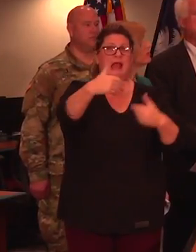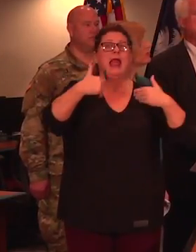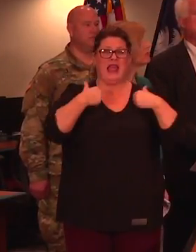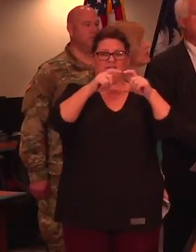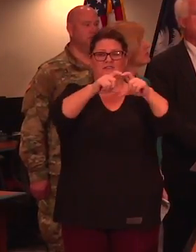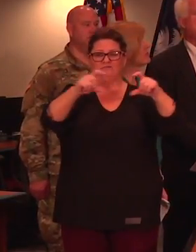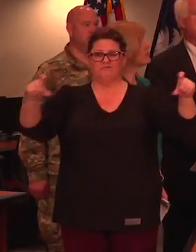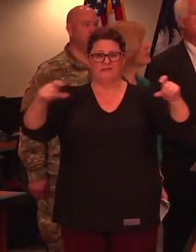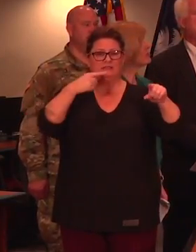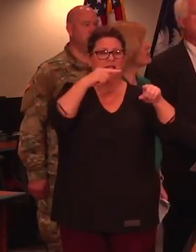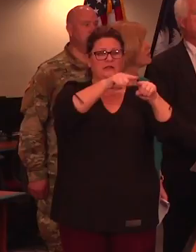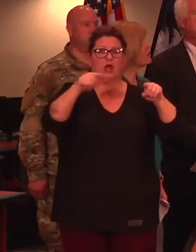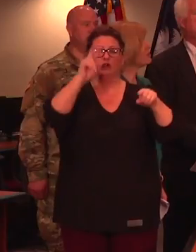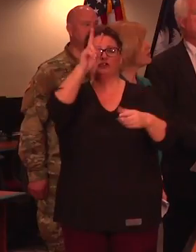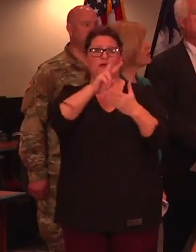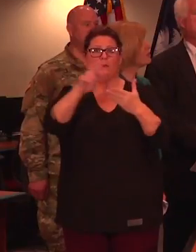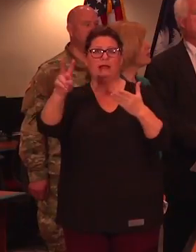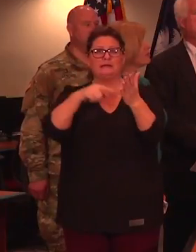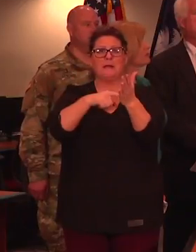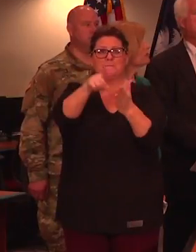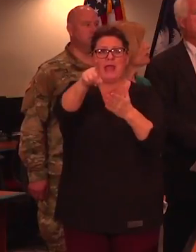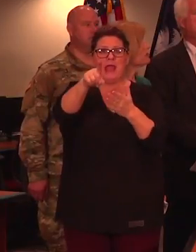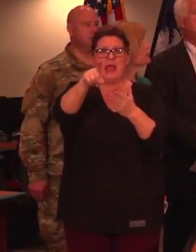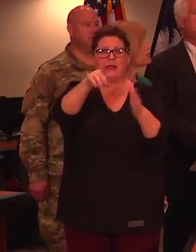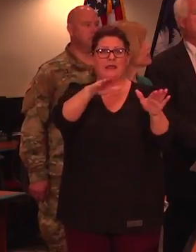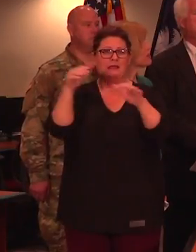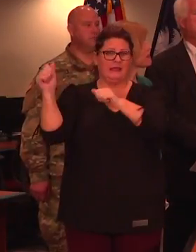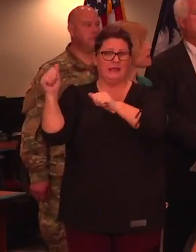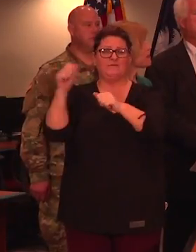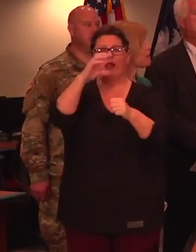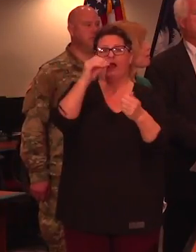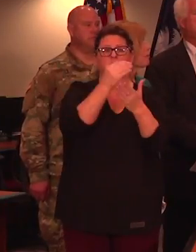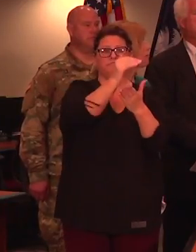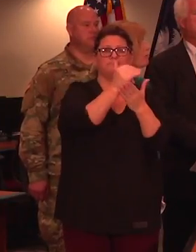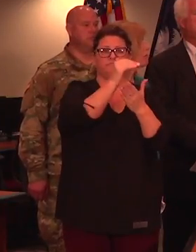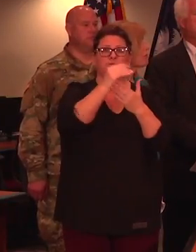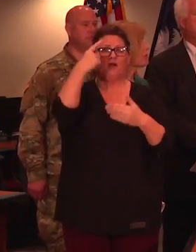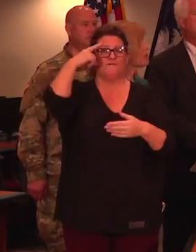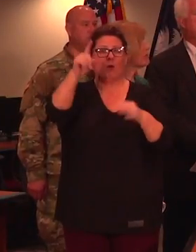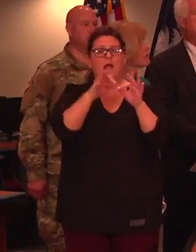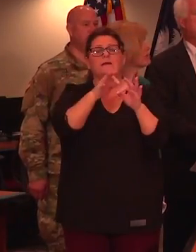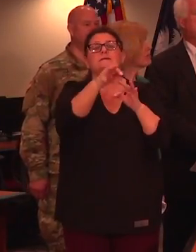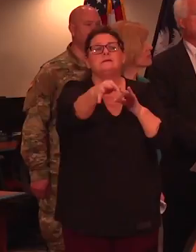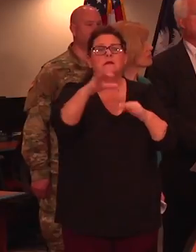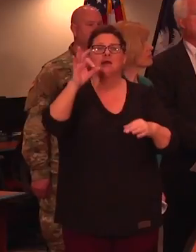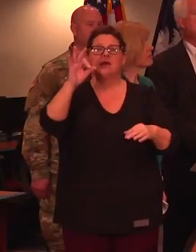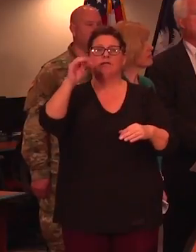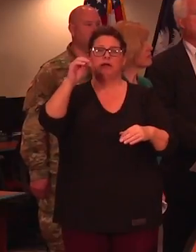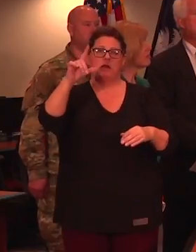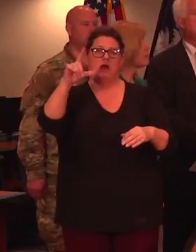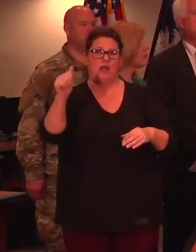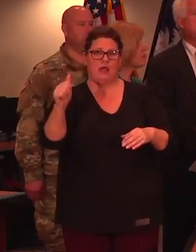in there for 2 weeks of paid leave and certain payments for extended FMLA or for FMLA